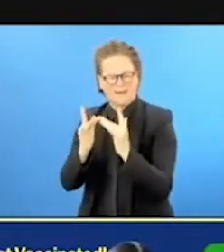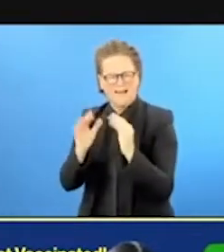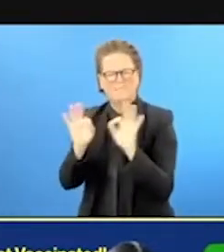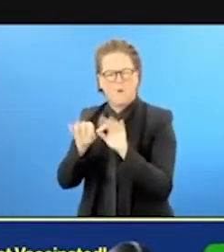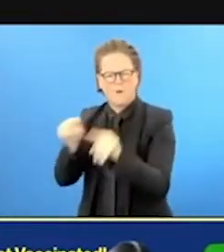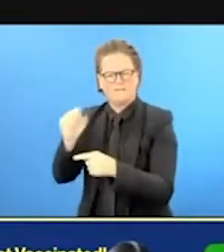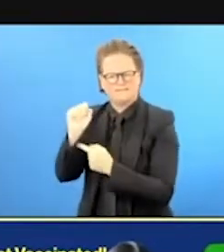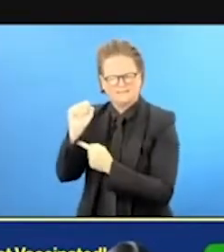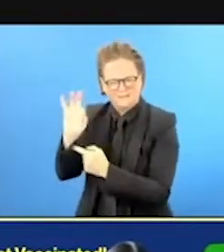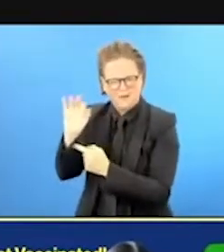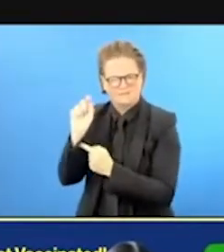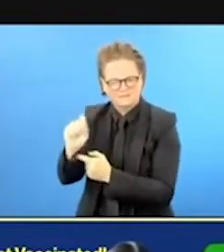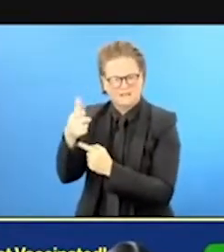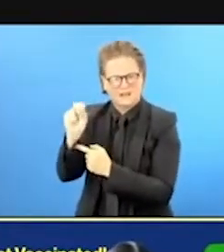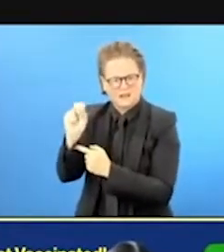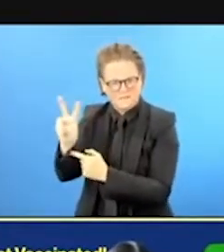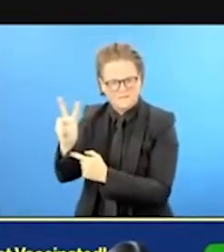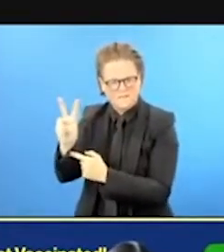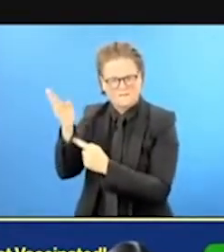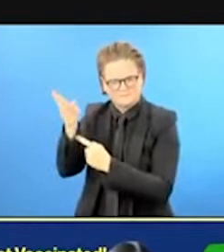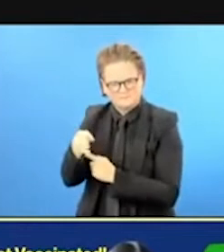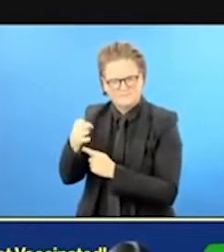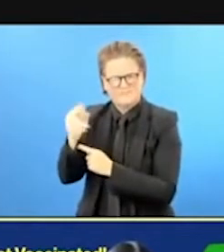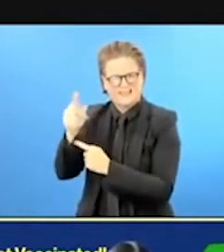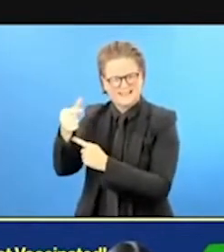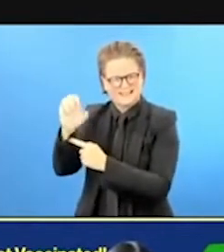sf.gov/getvaccinated, or you can call